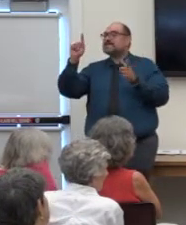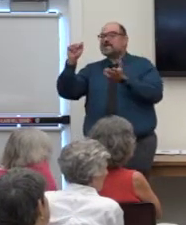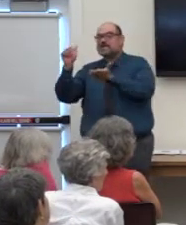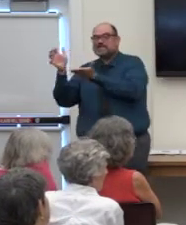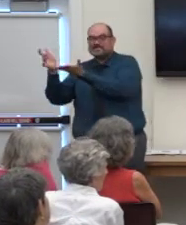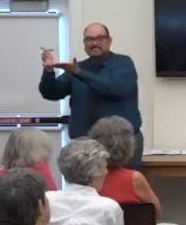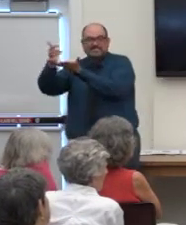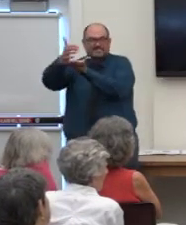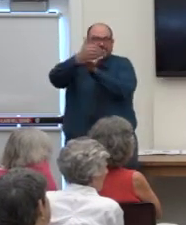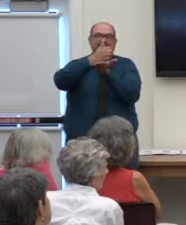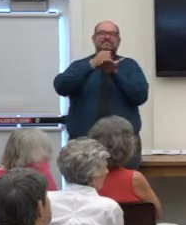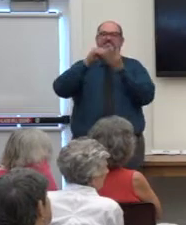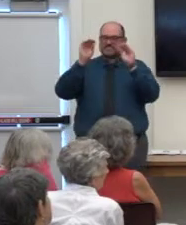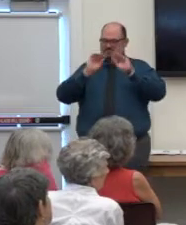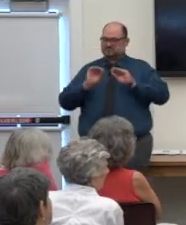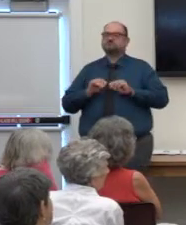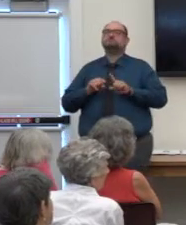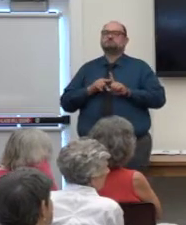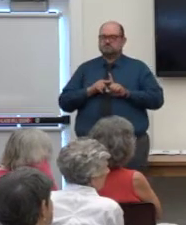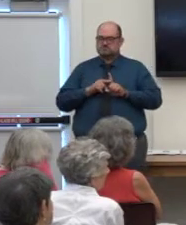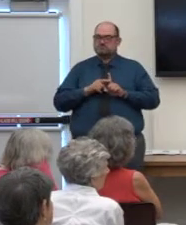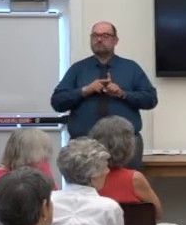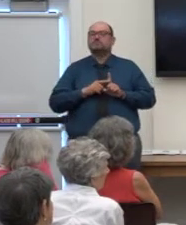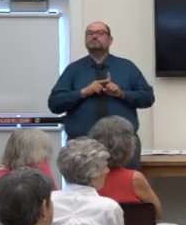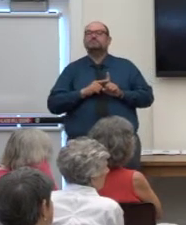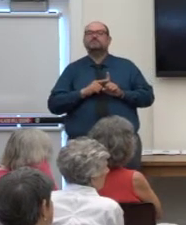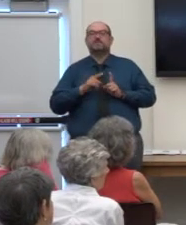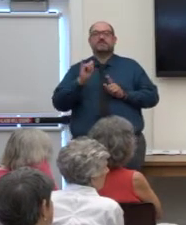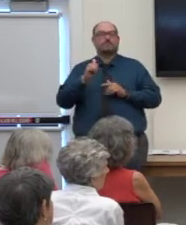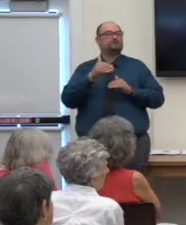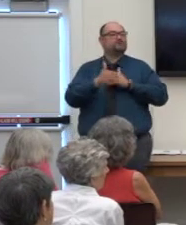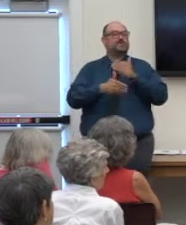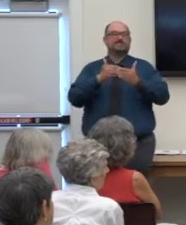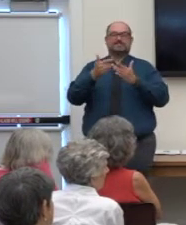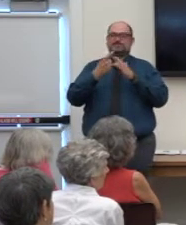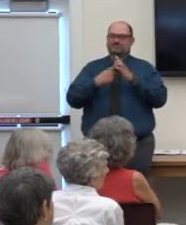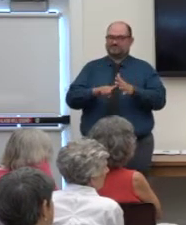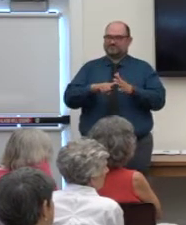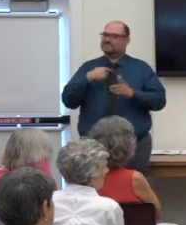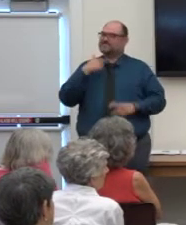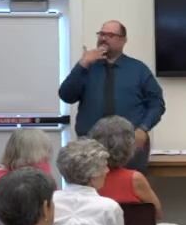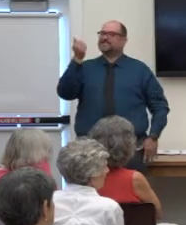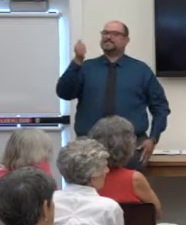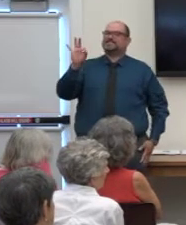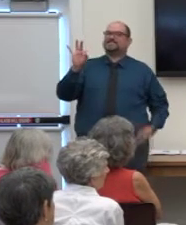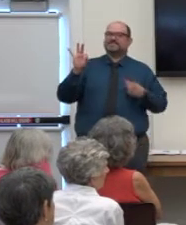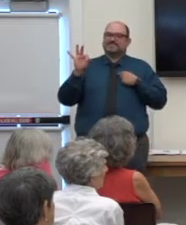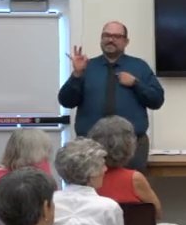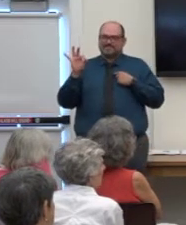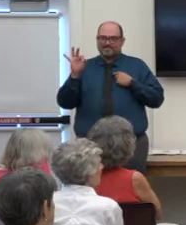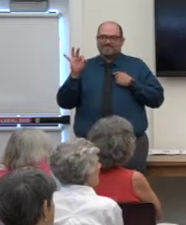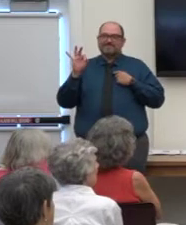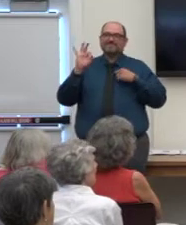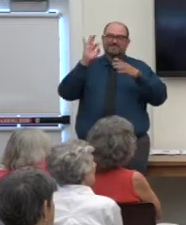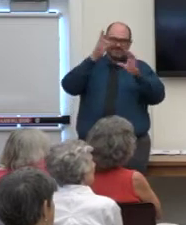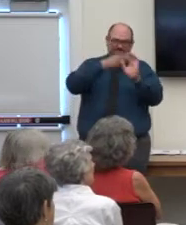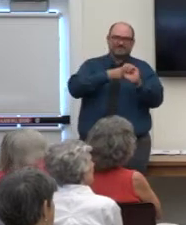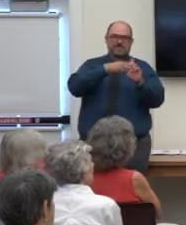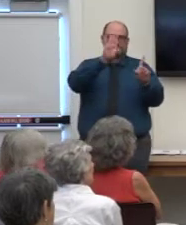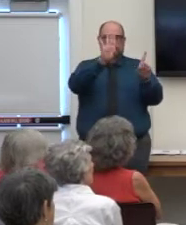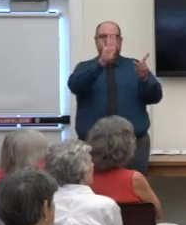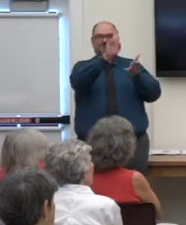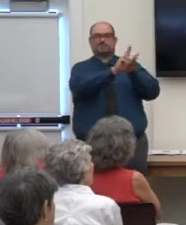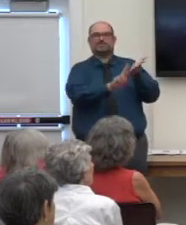Boston University, and there was a small group of people who had started studying sign language as a